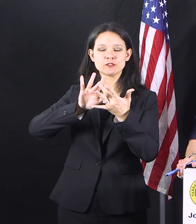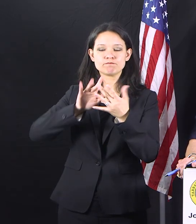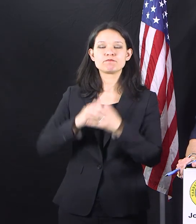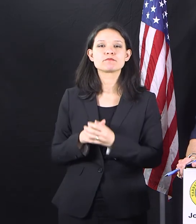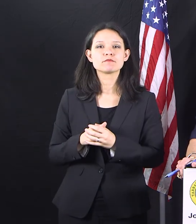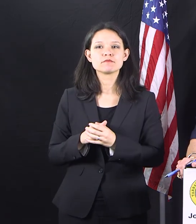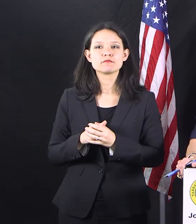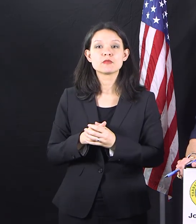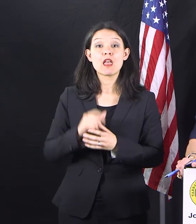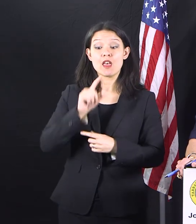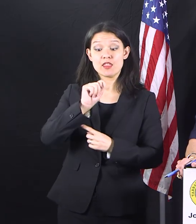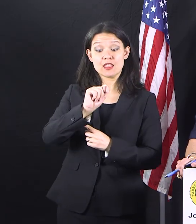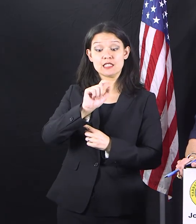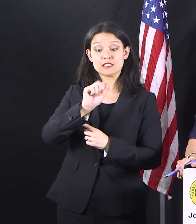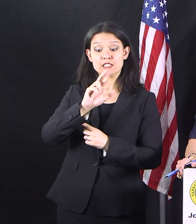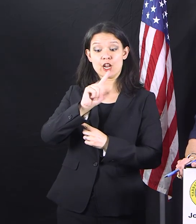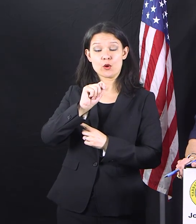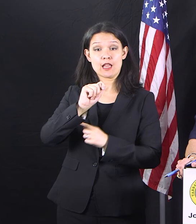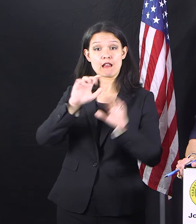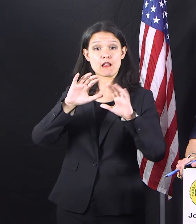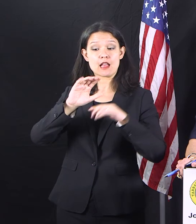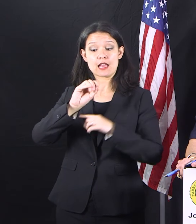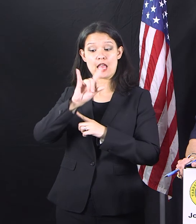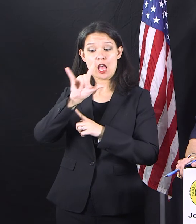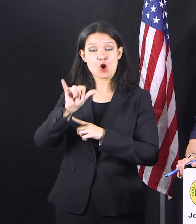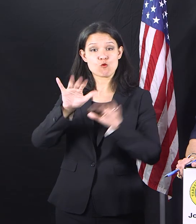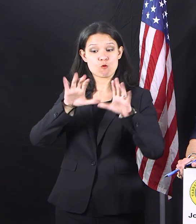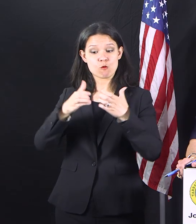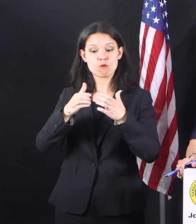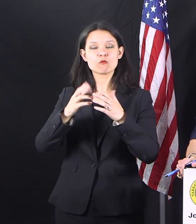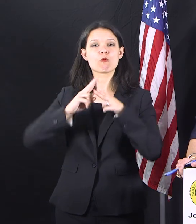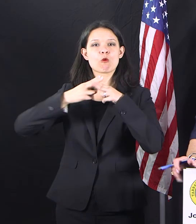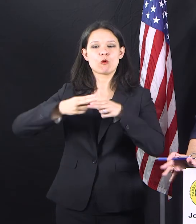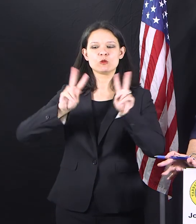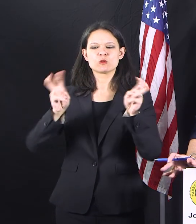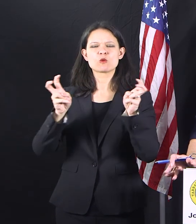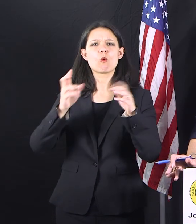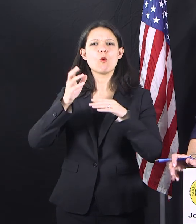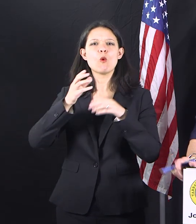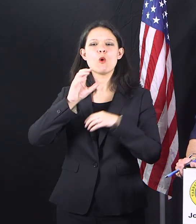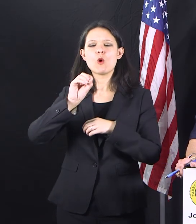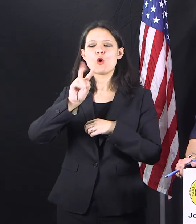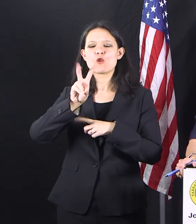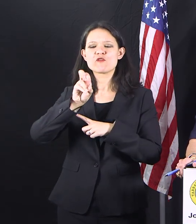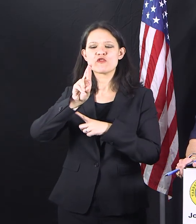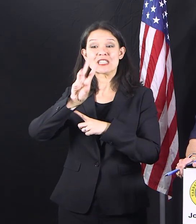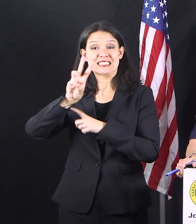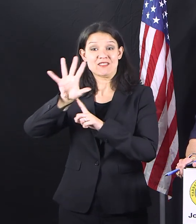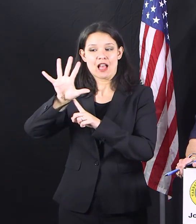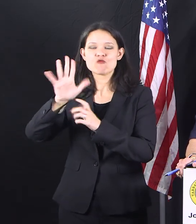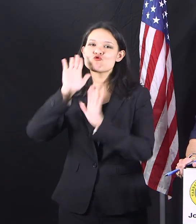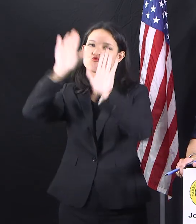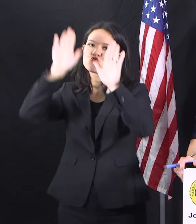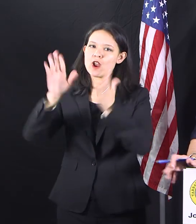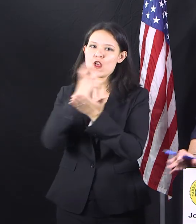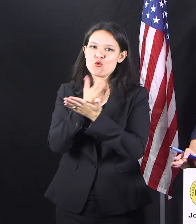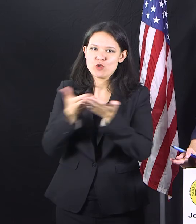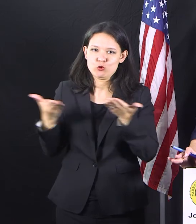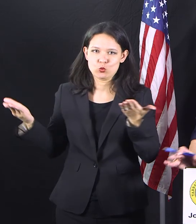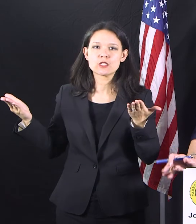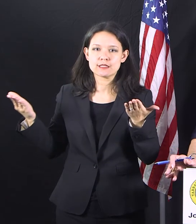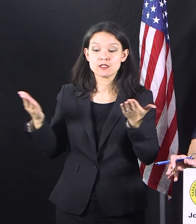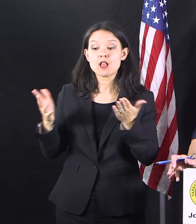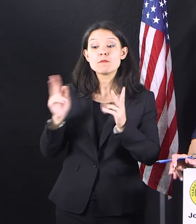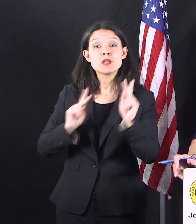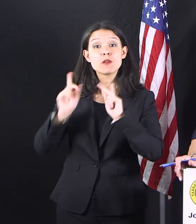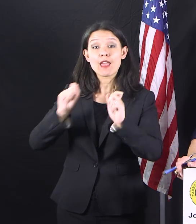group called Over 65 also has great resources. There are good informal groups where people can talk